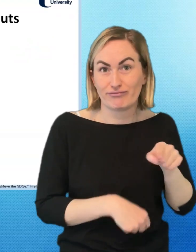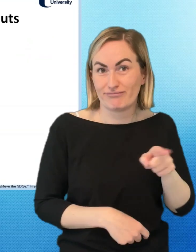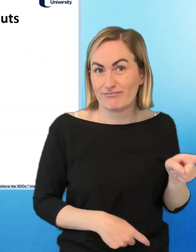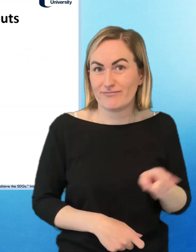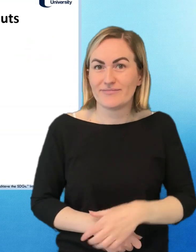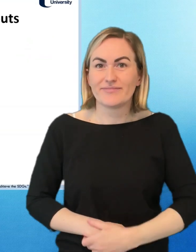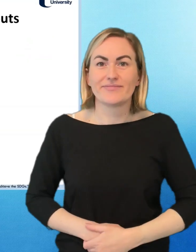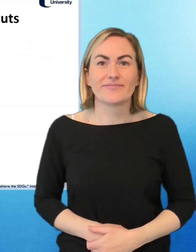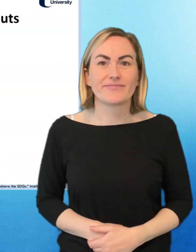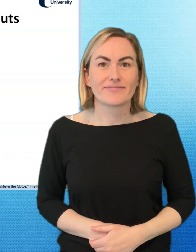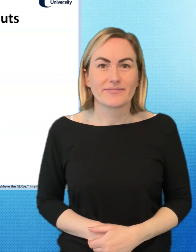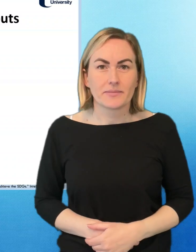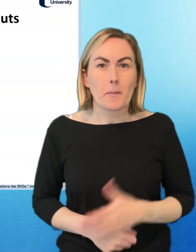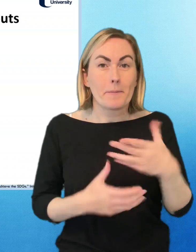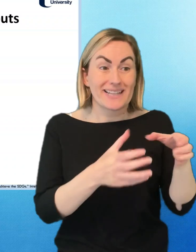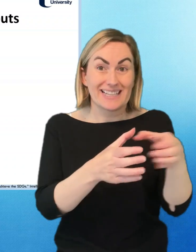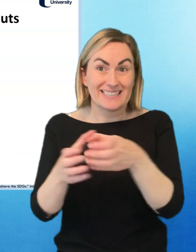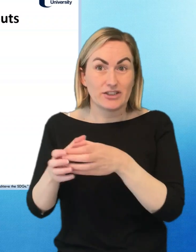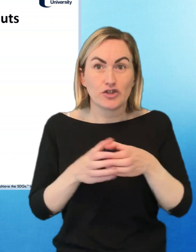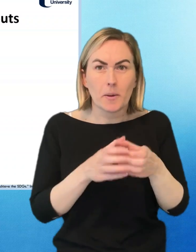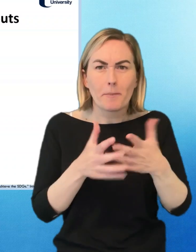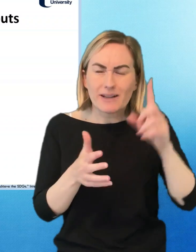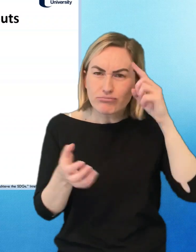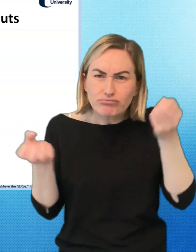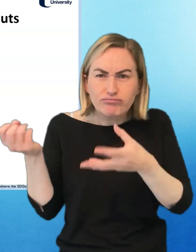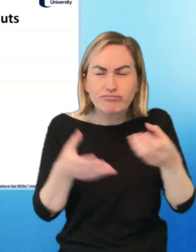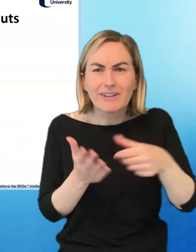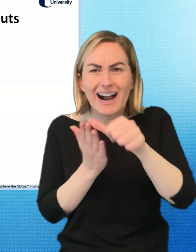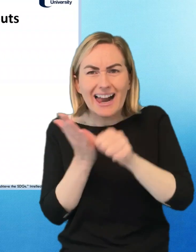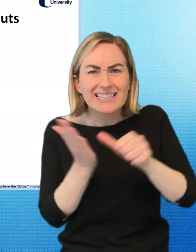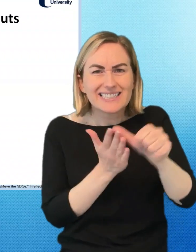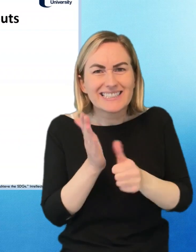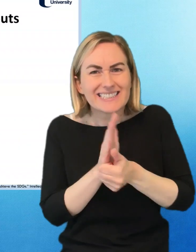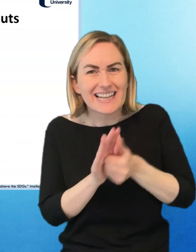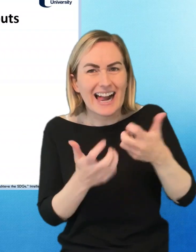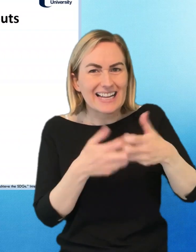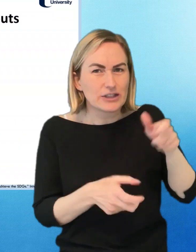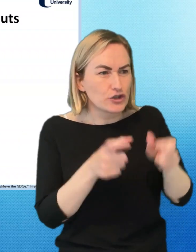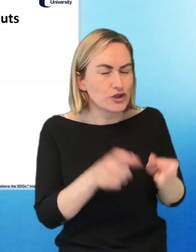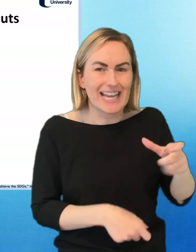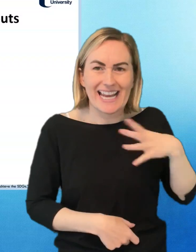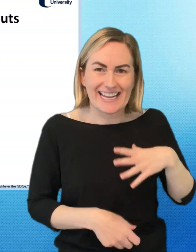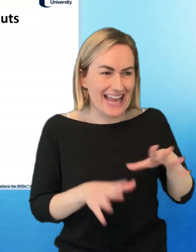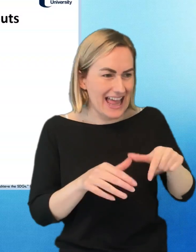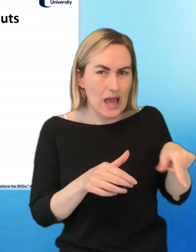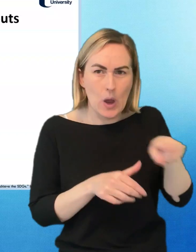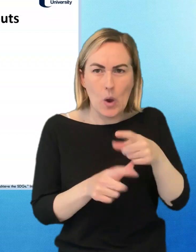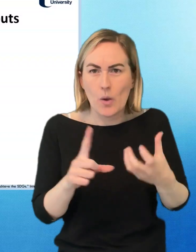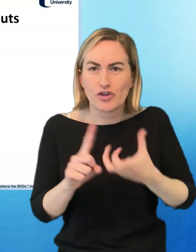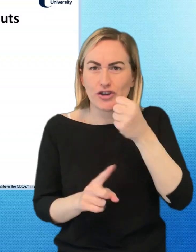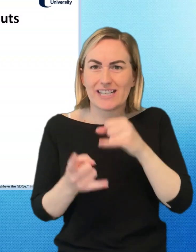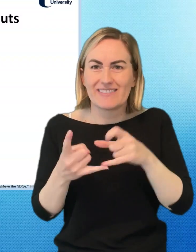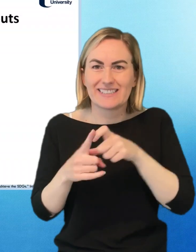Each focus group were asked to brainstorm the list of skills and competences that engineers need to help support achieving